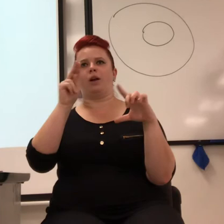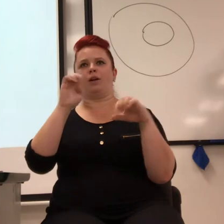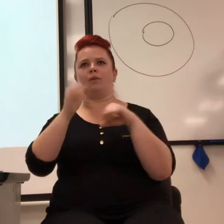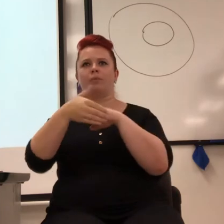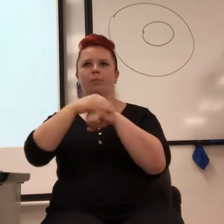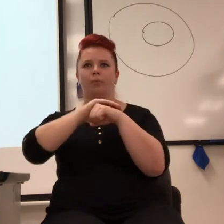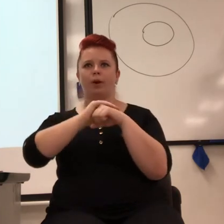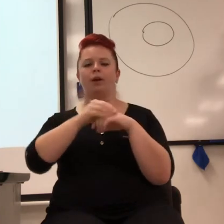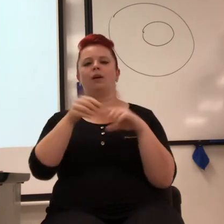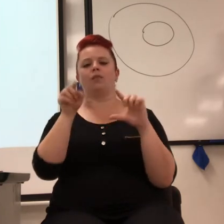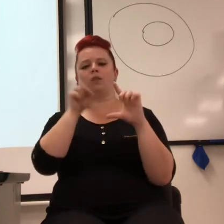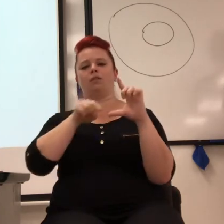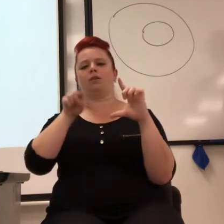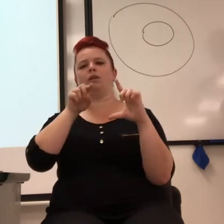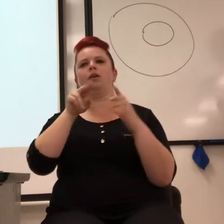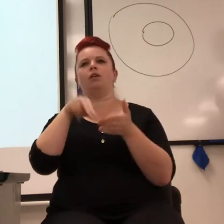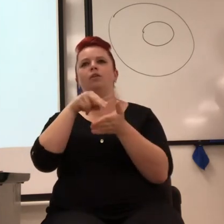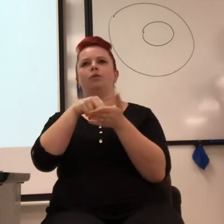Let's say you got,